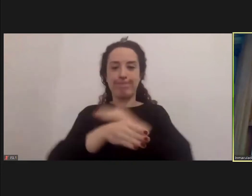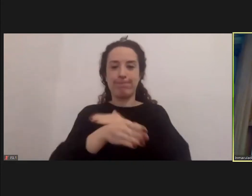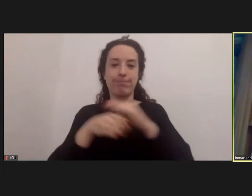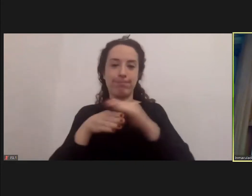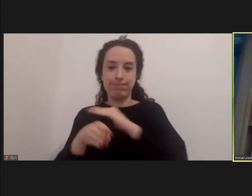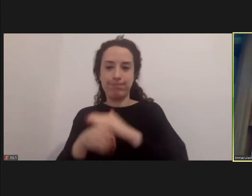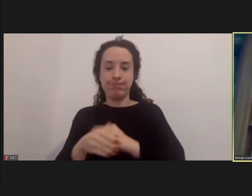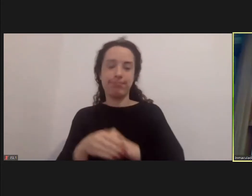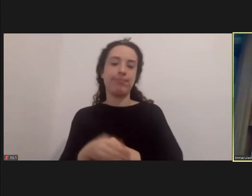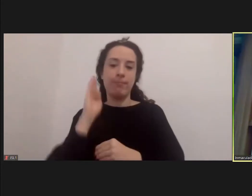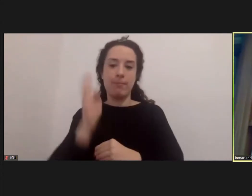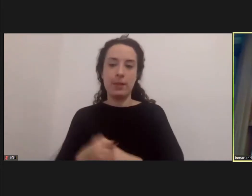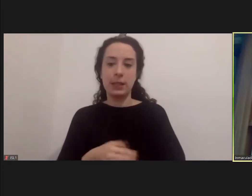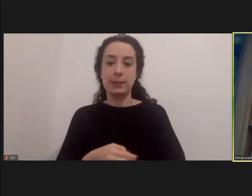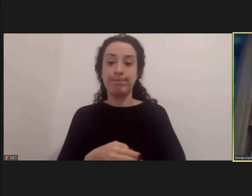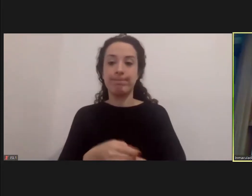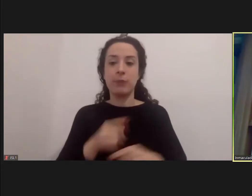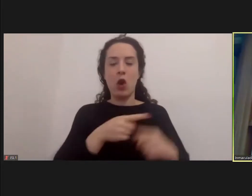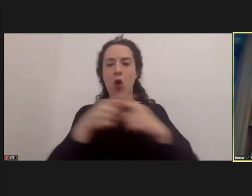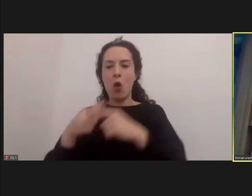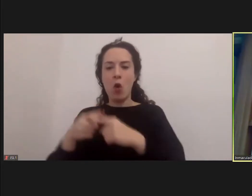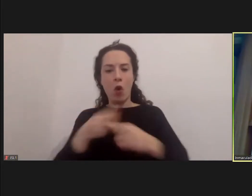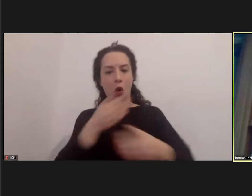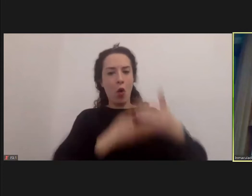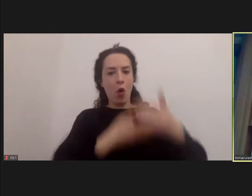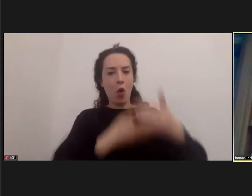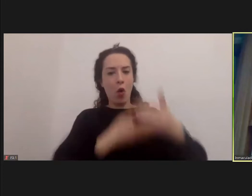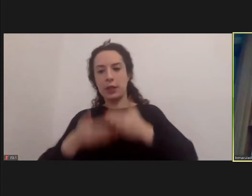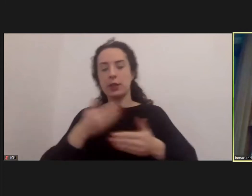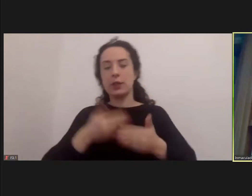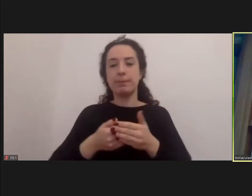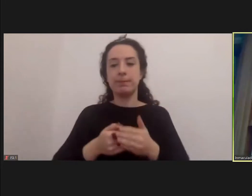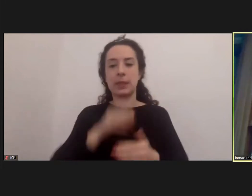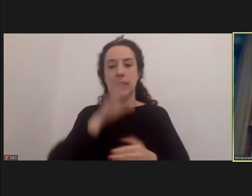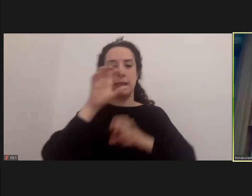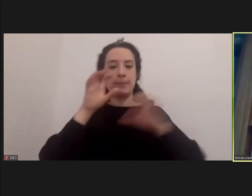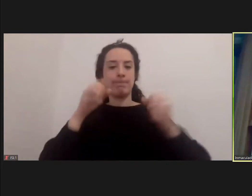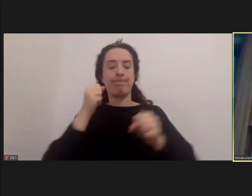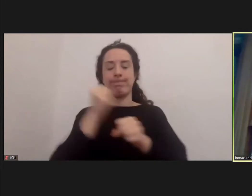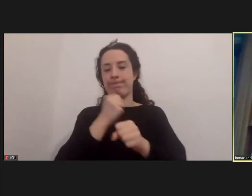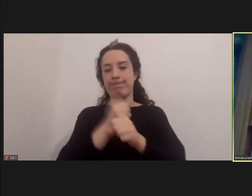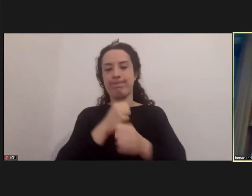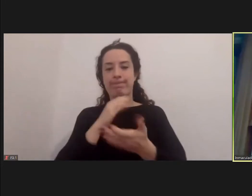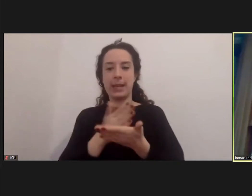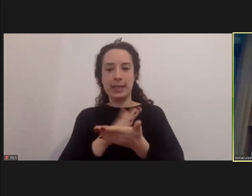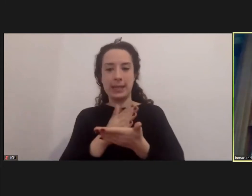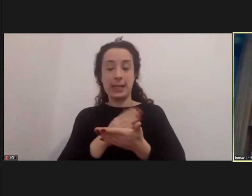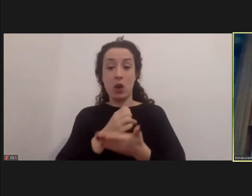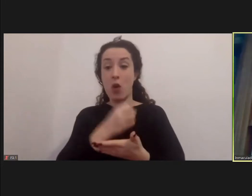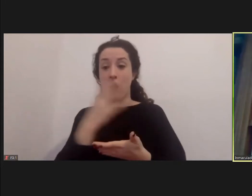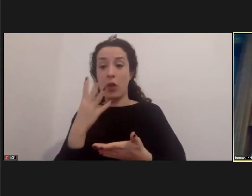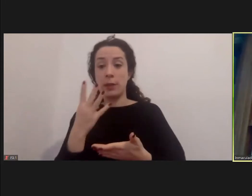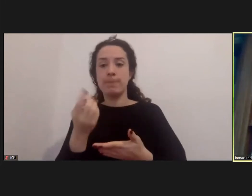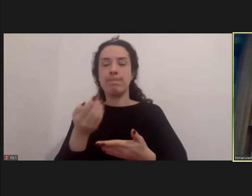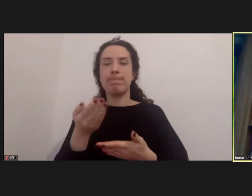where cooperation among national stakeholders can share good practices,